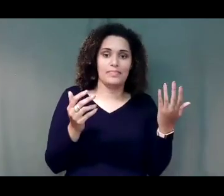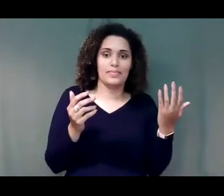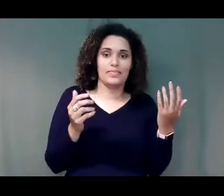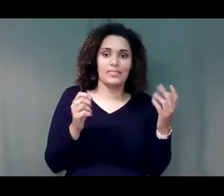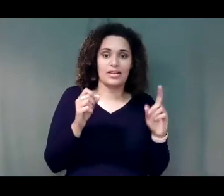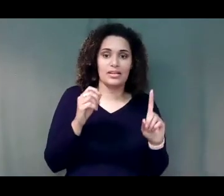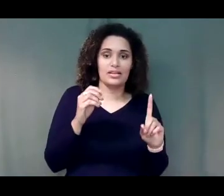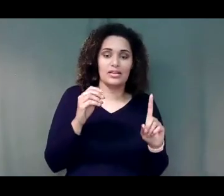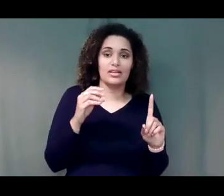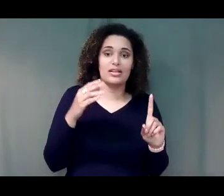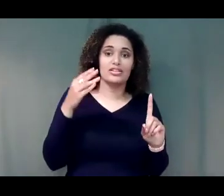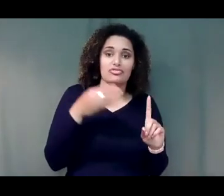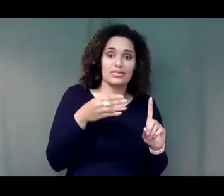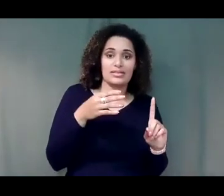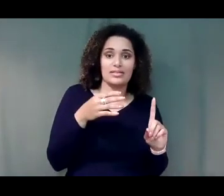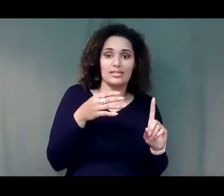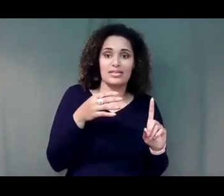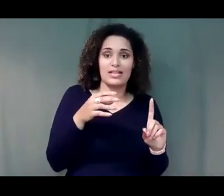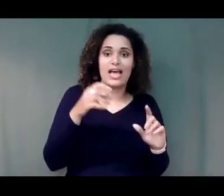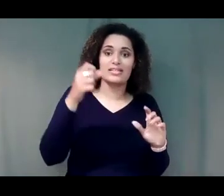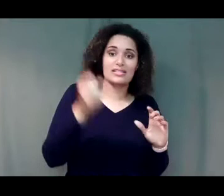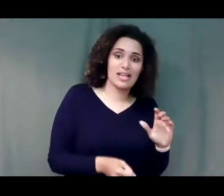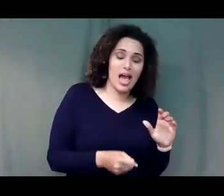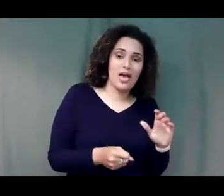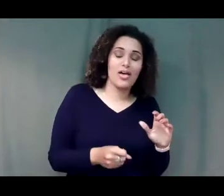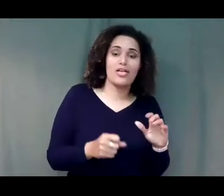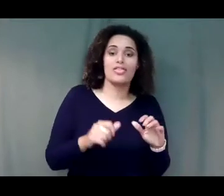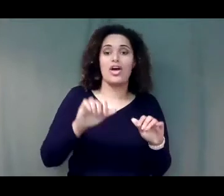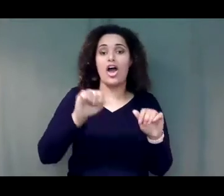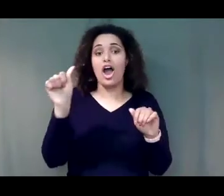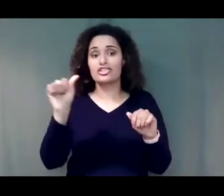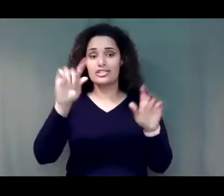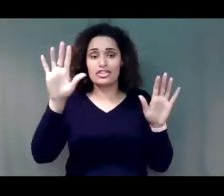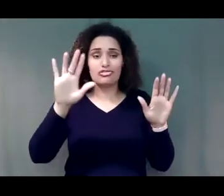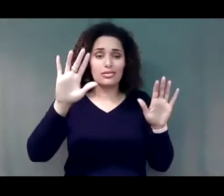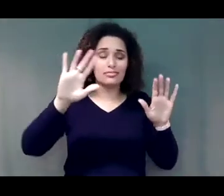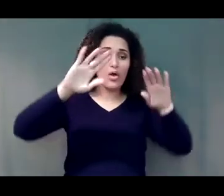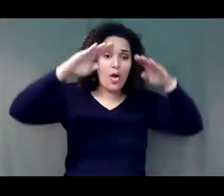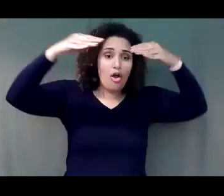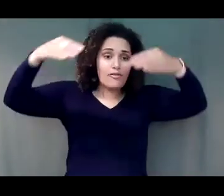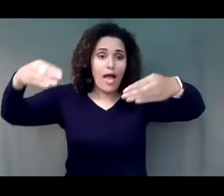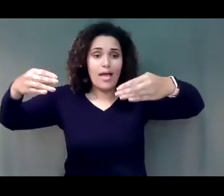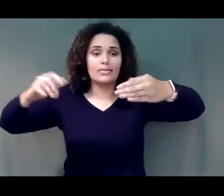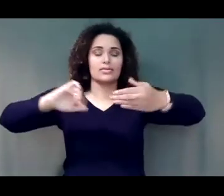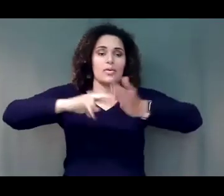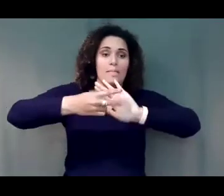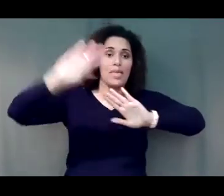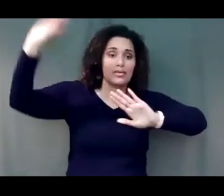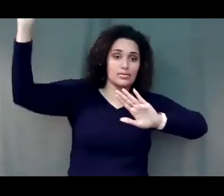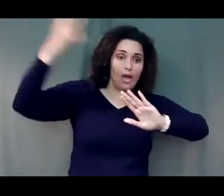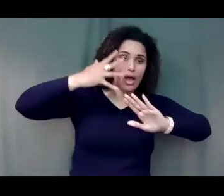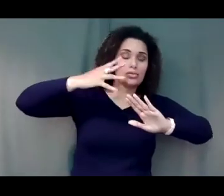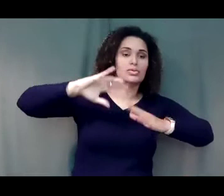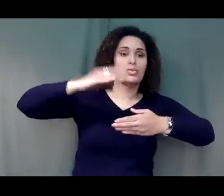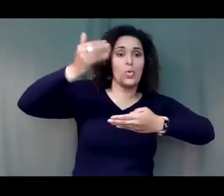directly south with the correct, architecturally correct overhang, so that in the summer, when the sun is high in the sky, the windows in